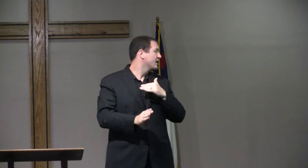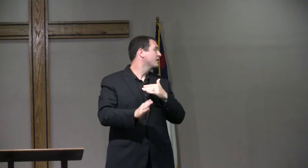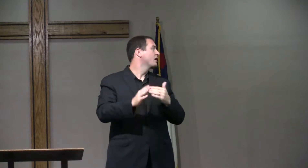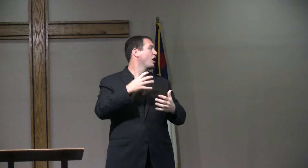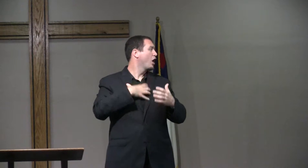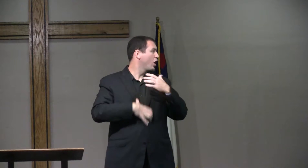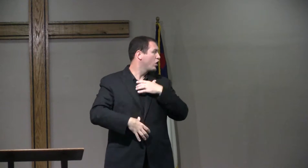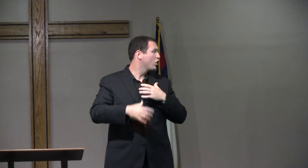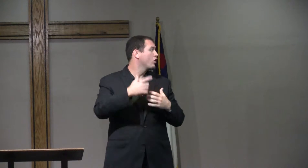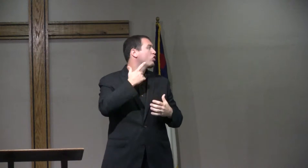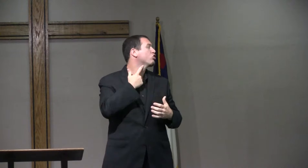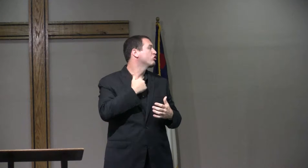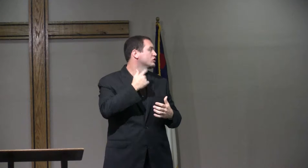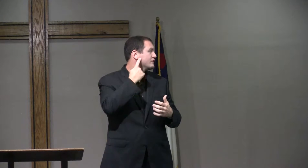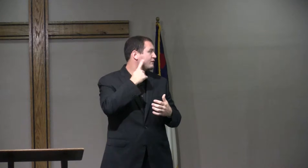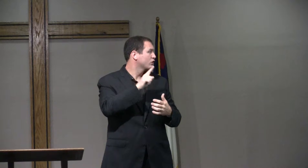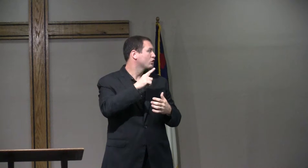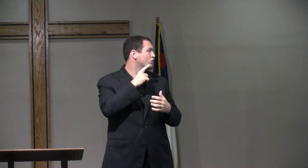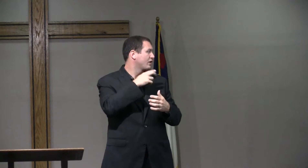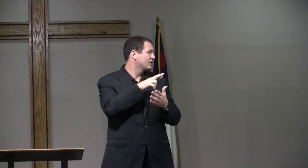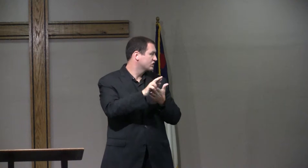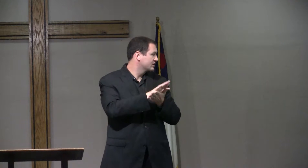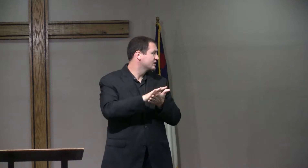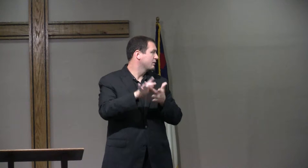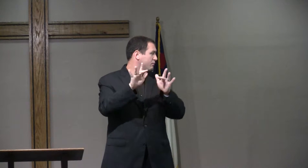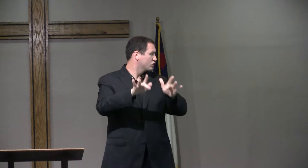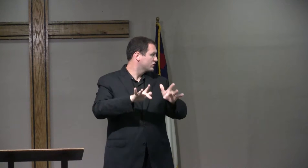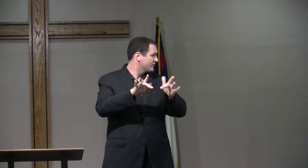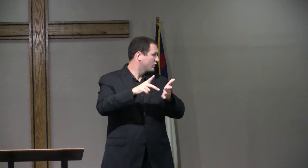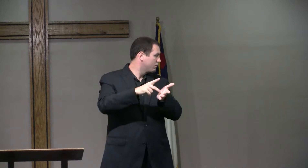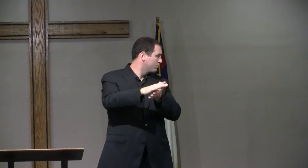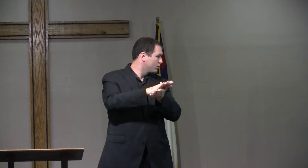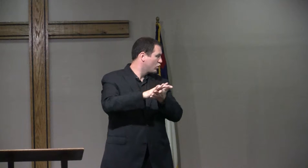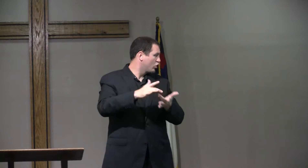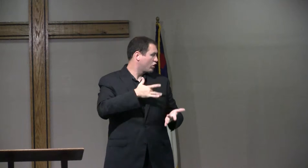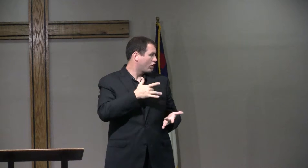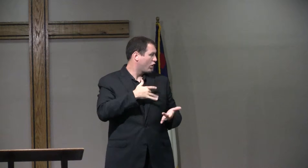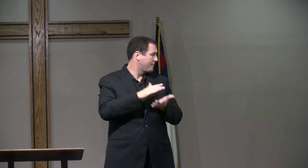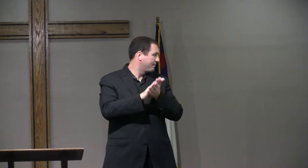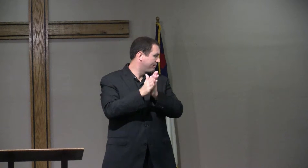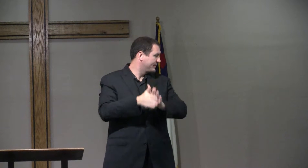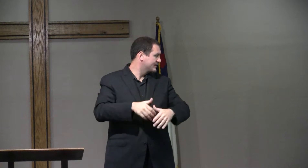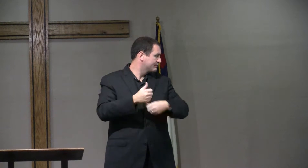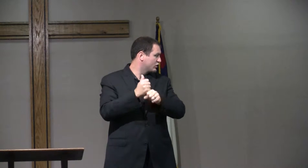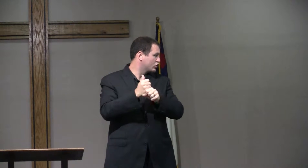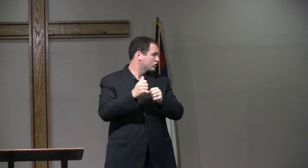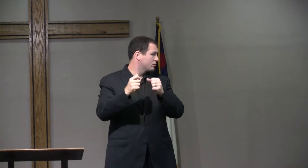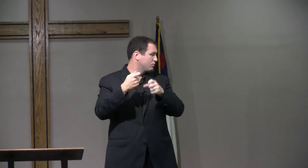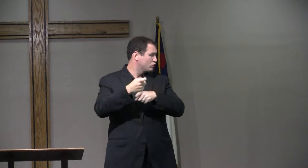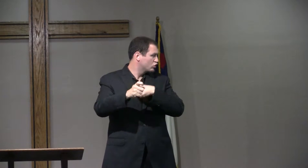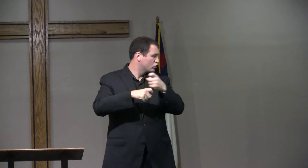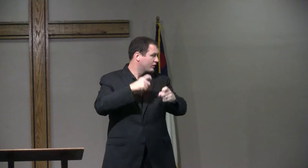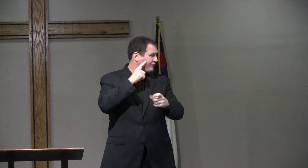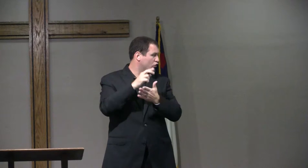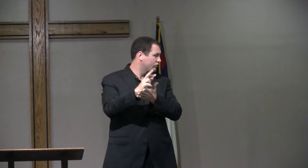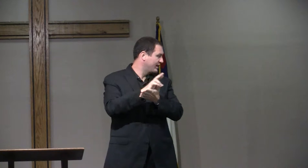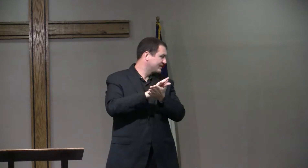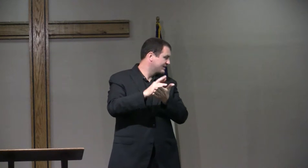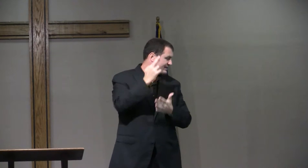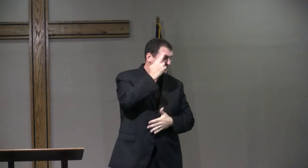meek, hunger and thirst for righteousness, merciful, pure in heart, peacemakers, persecuted for righteousness'